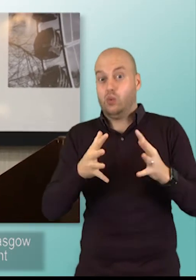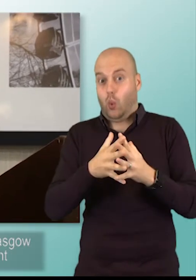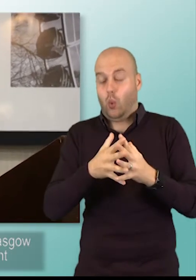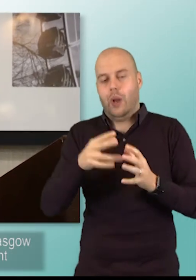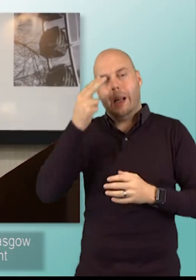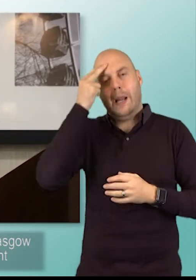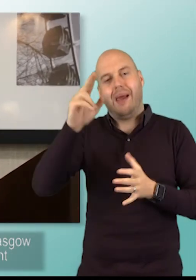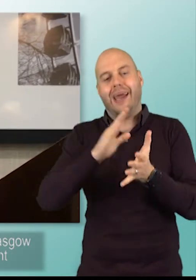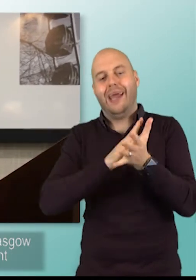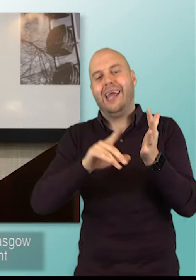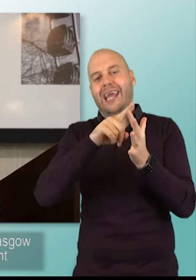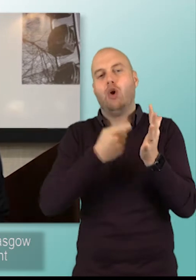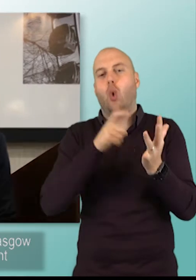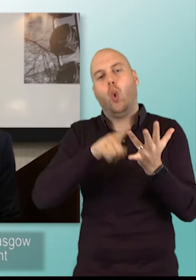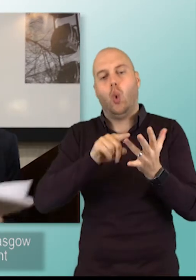The Hero's Journey,